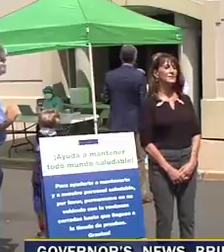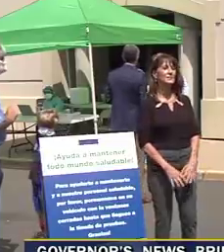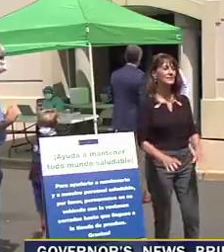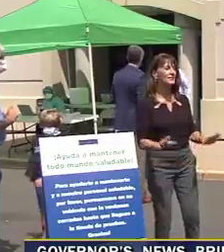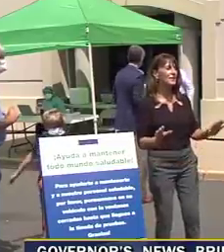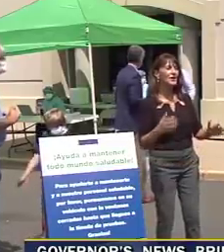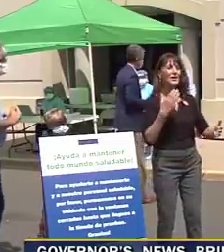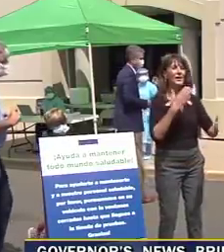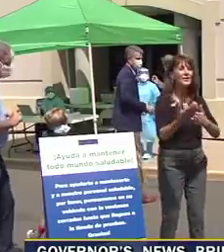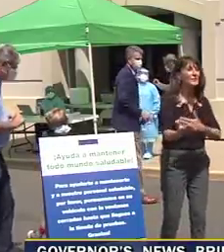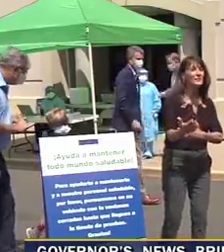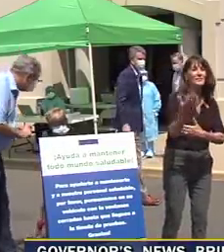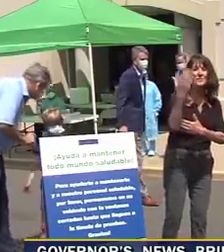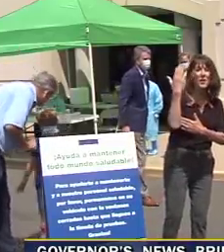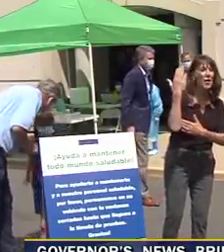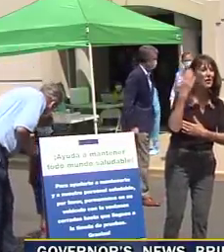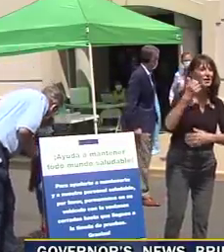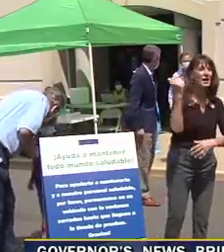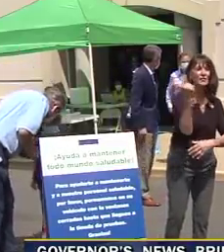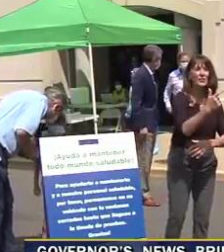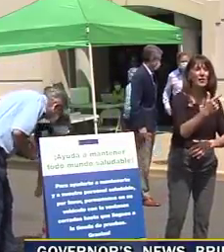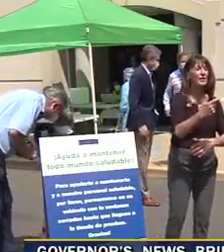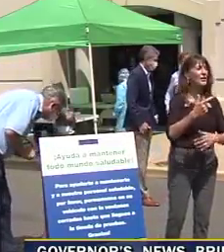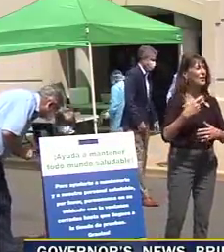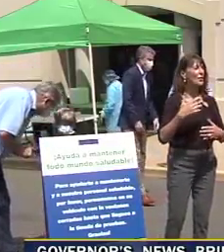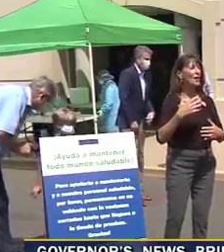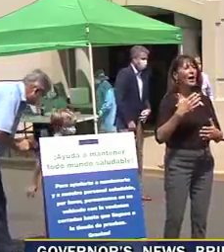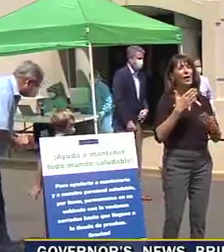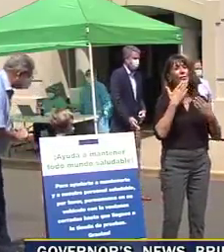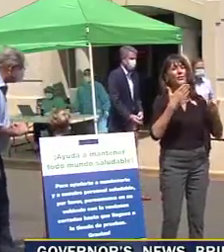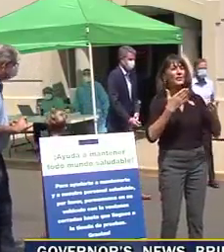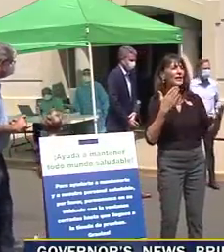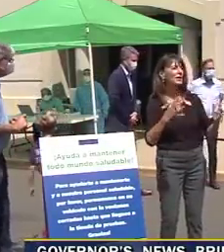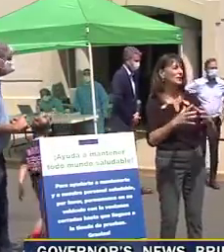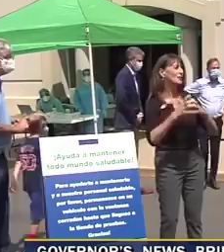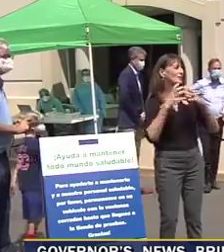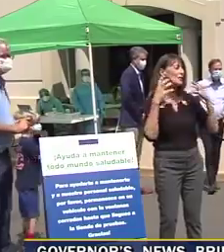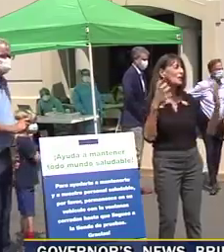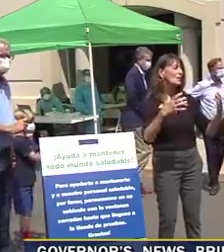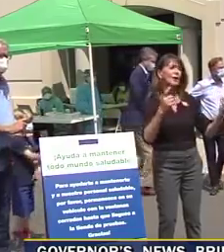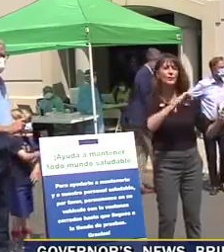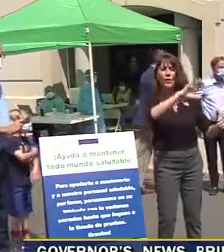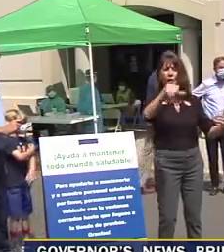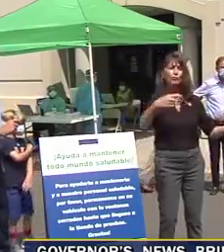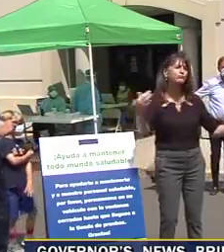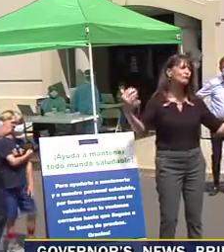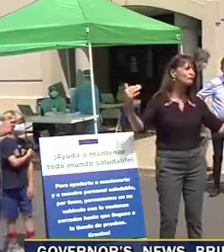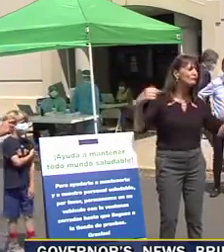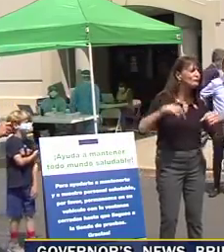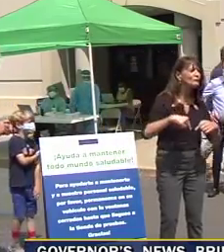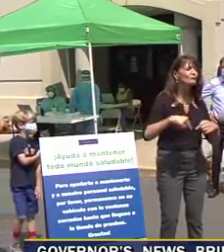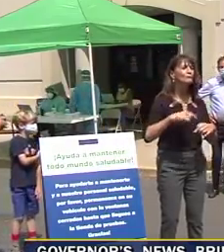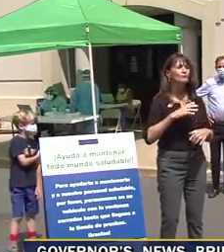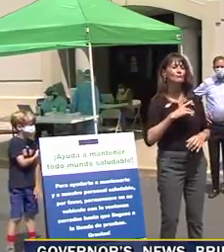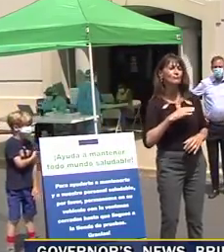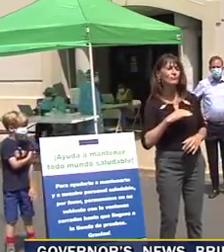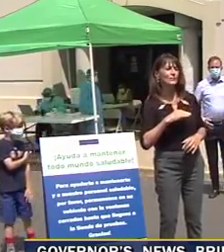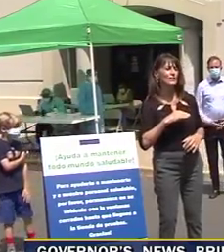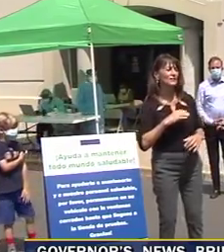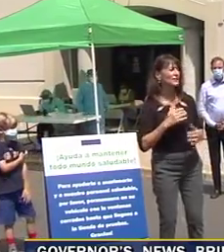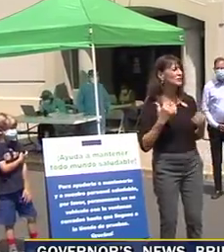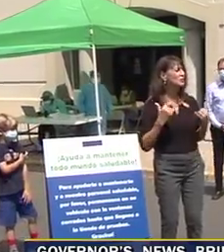All right, well, good morning, everybody. Thank you all so much for coming. It's